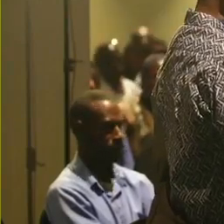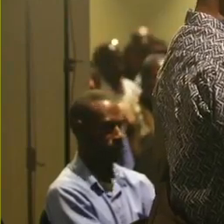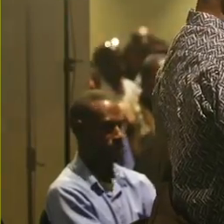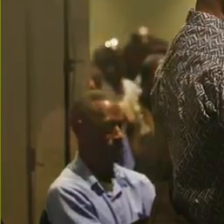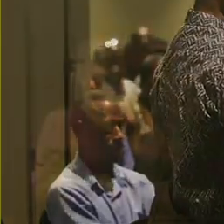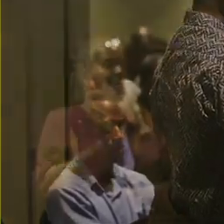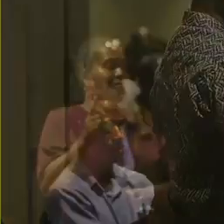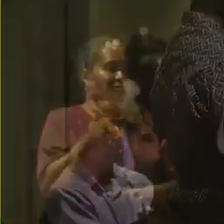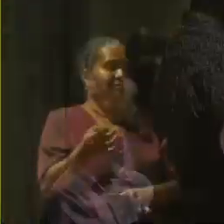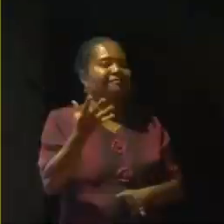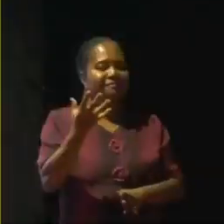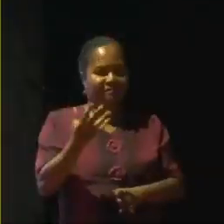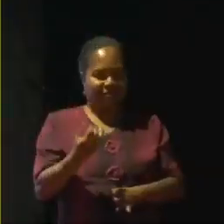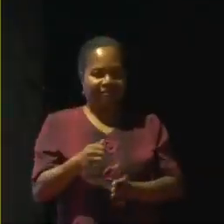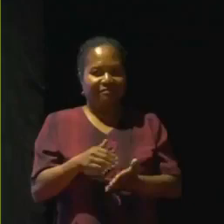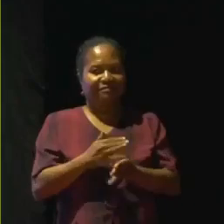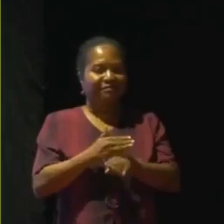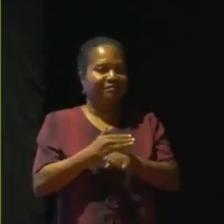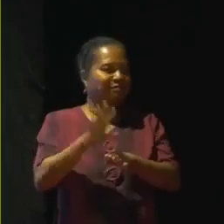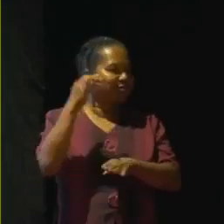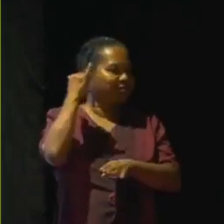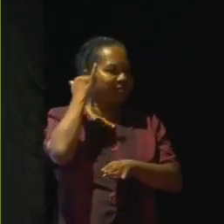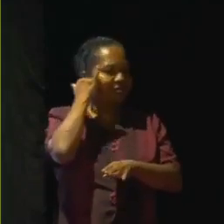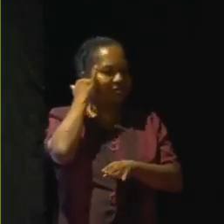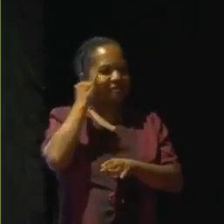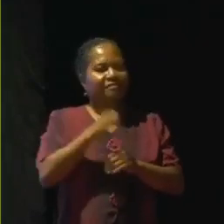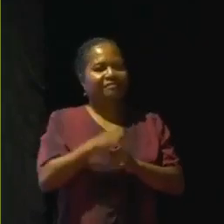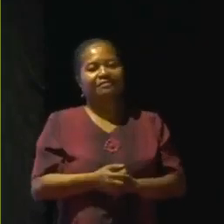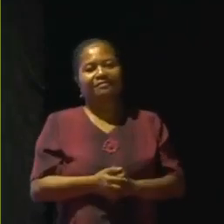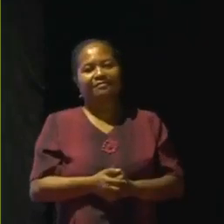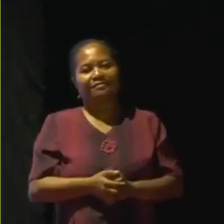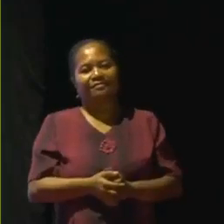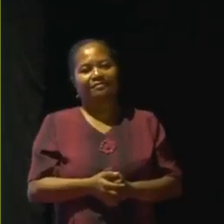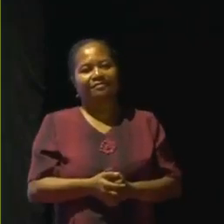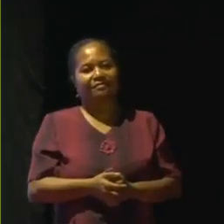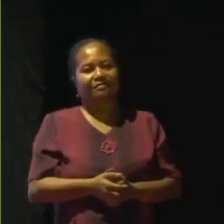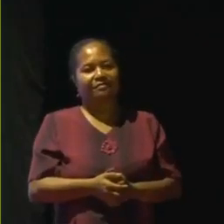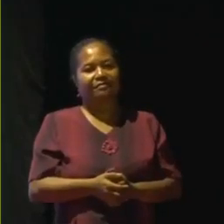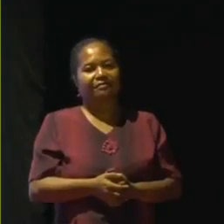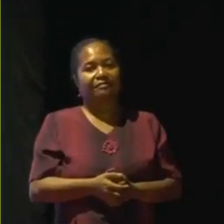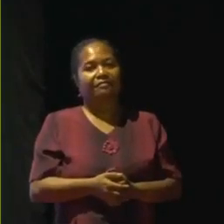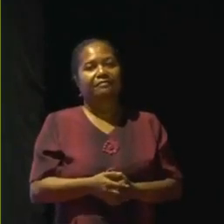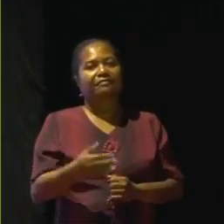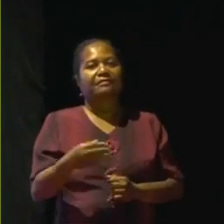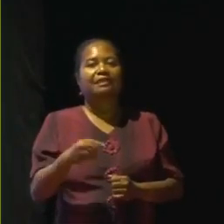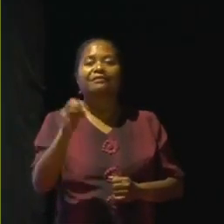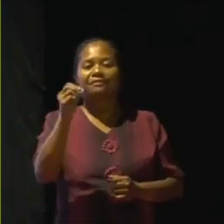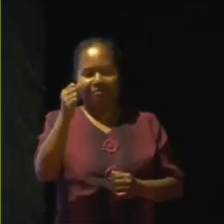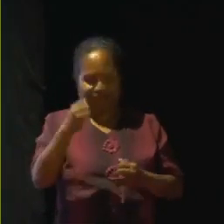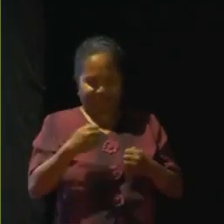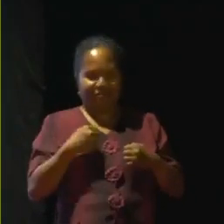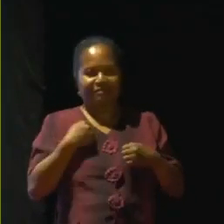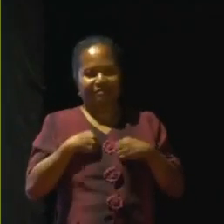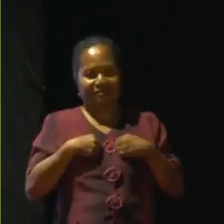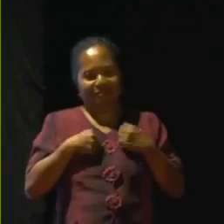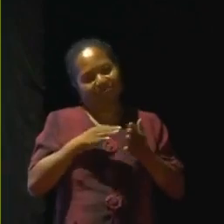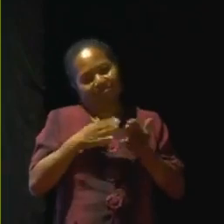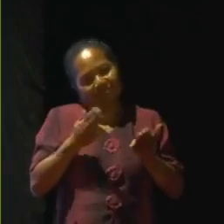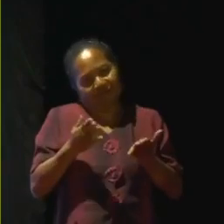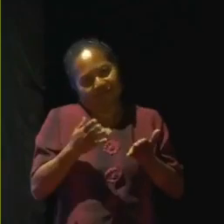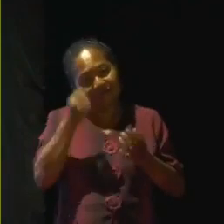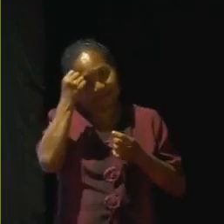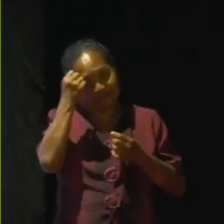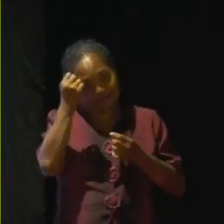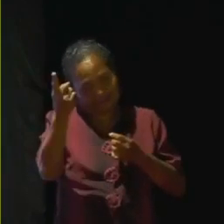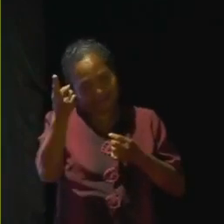you're yes. having difficulty. Contact one of us Yes, so we so, can help you out. Yeah. So I faced some of those problems, but you raised it up, so I understand that